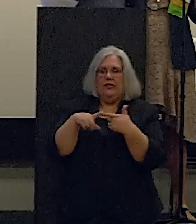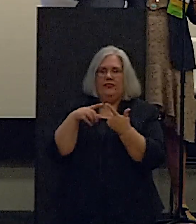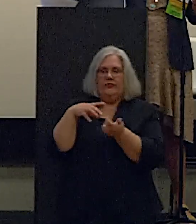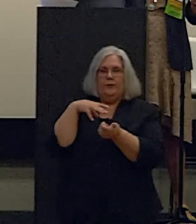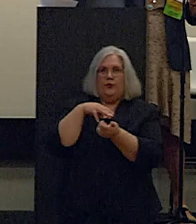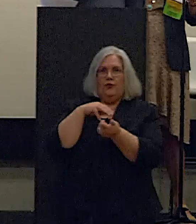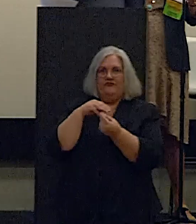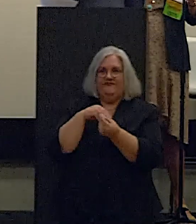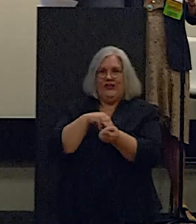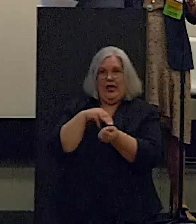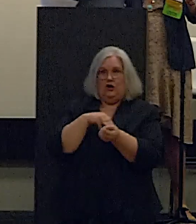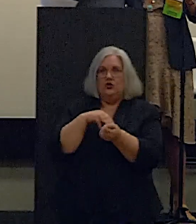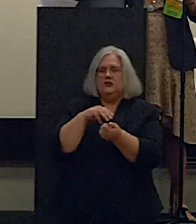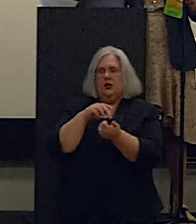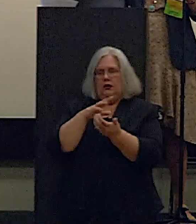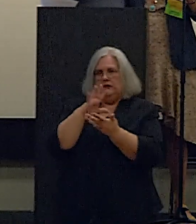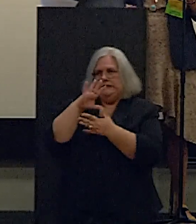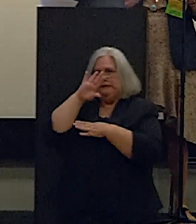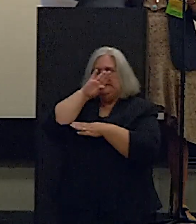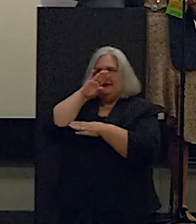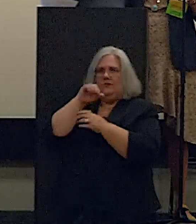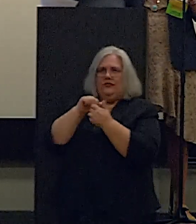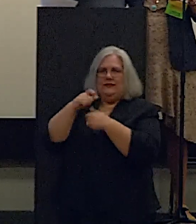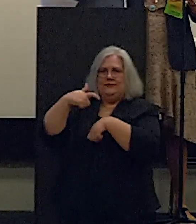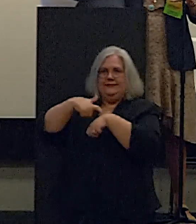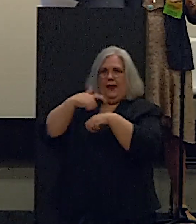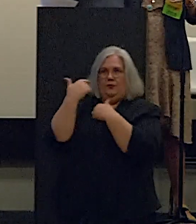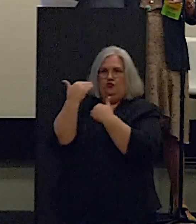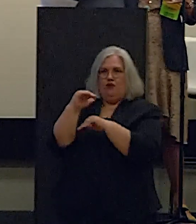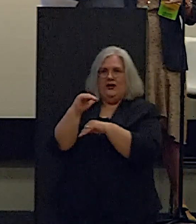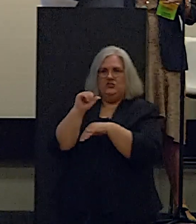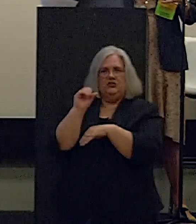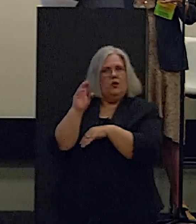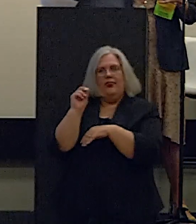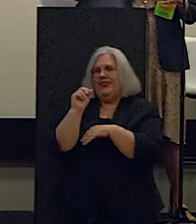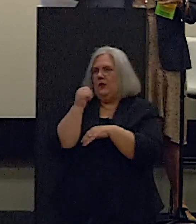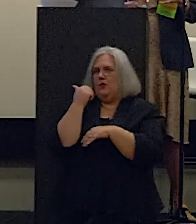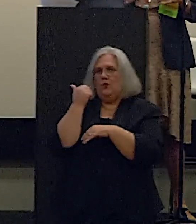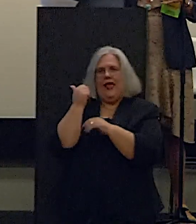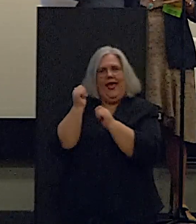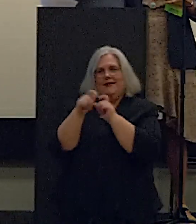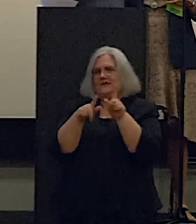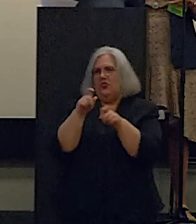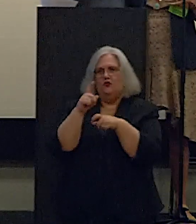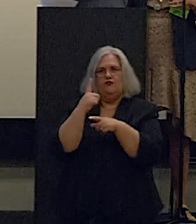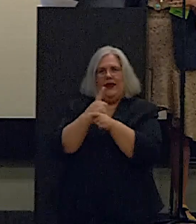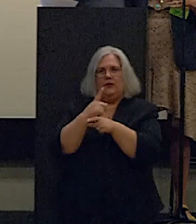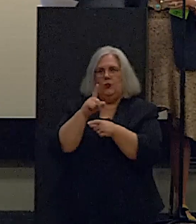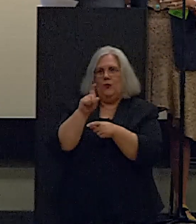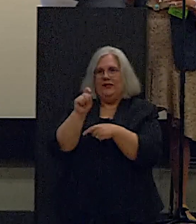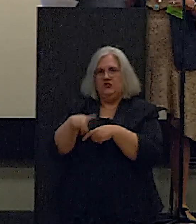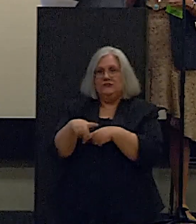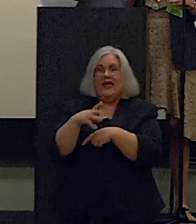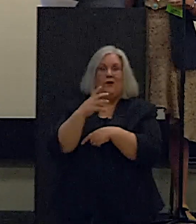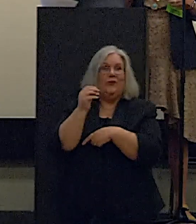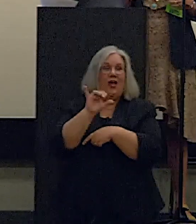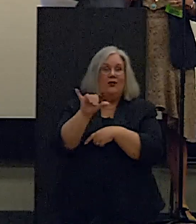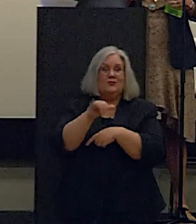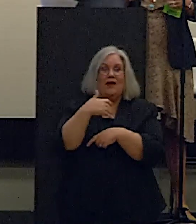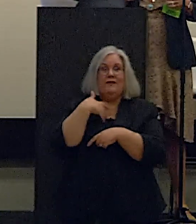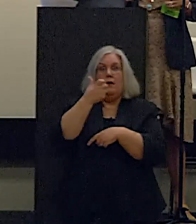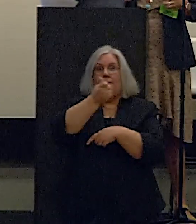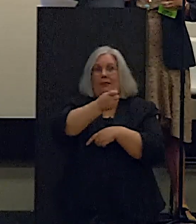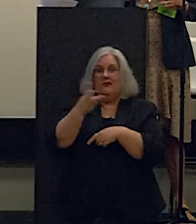are up against their time crunch, so they aren't asking right questions. We also have multiple